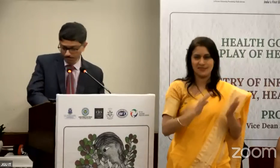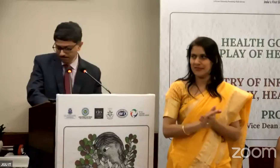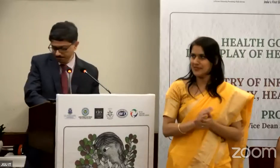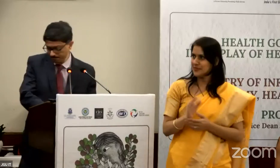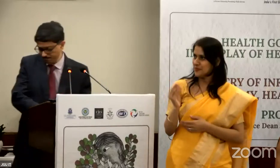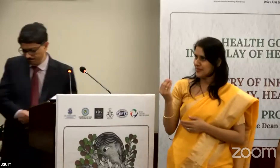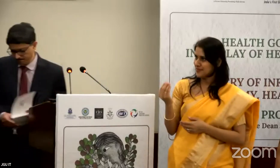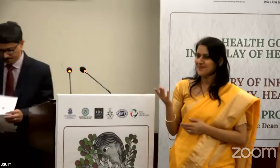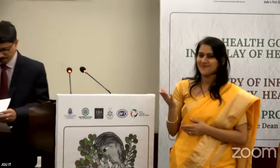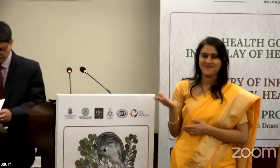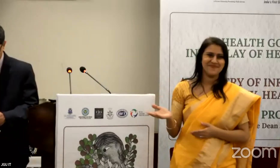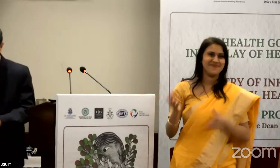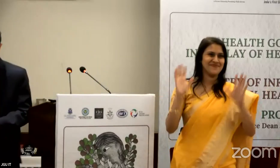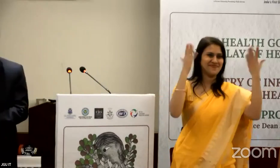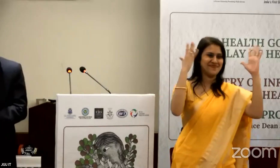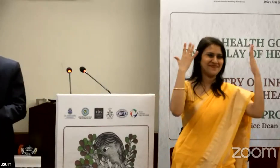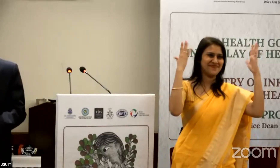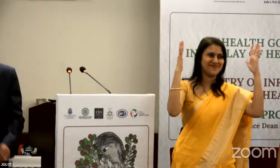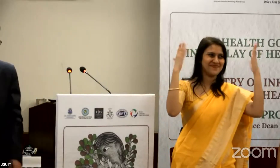Thank you.